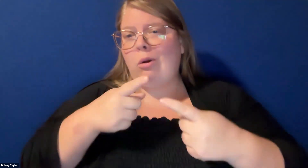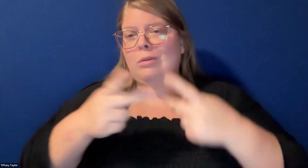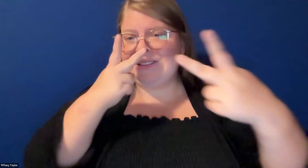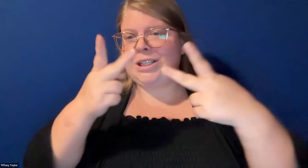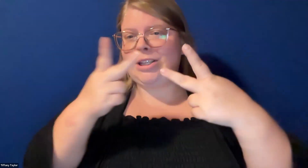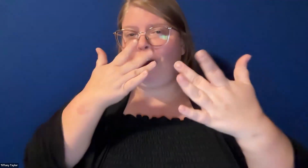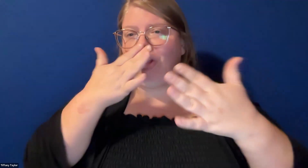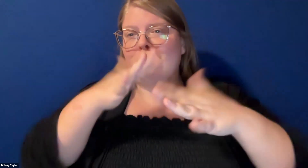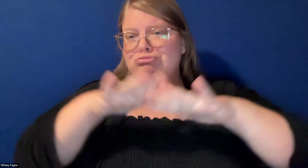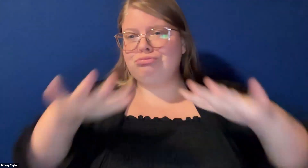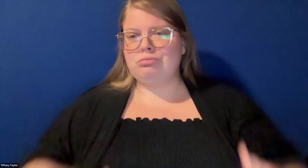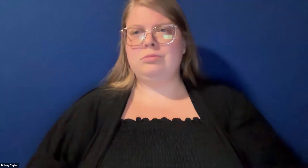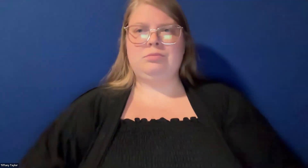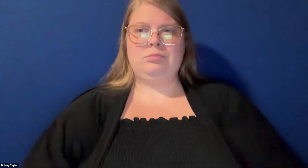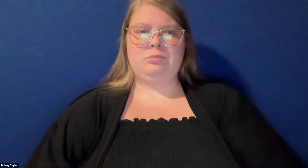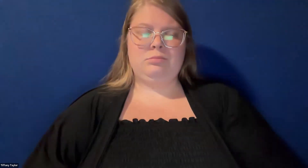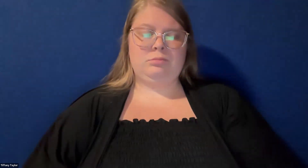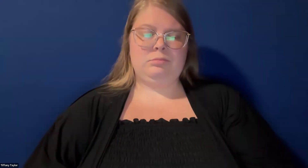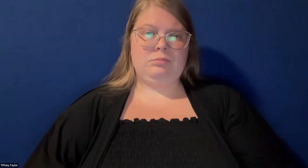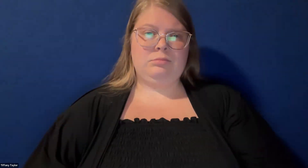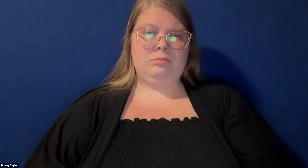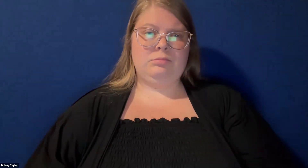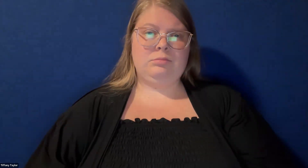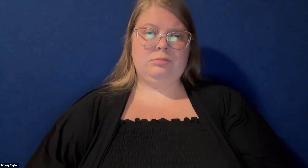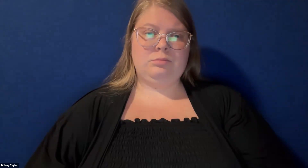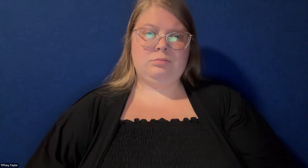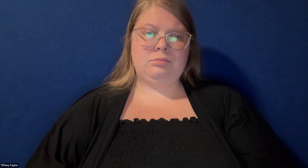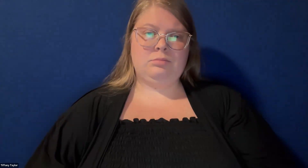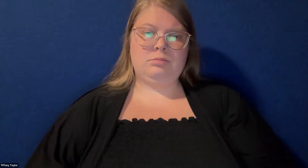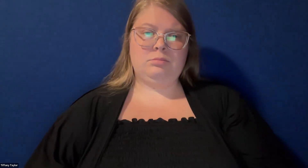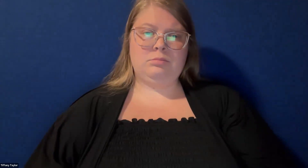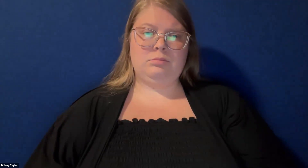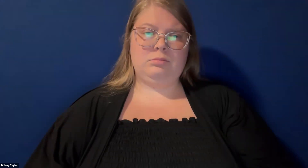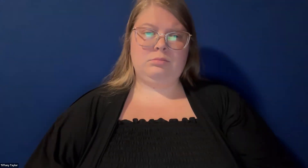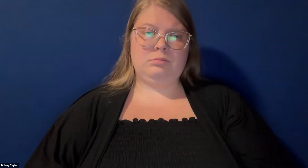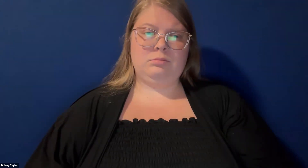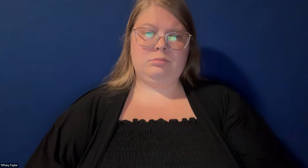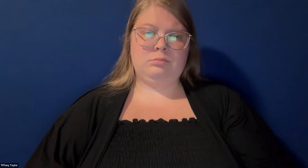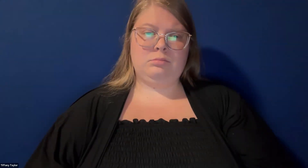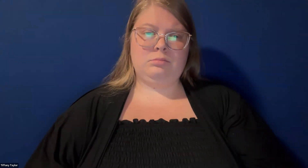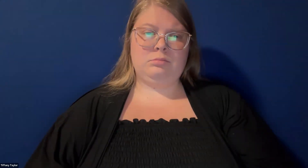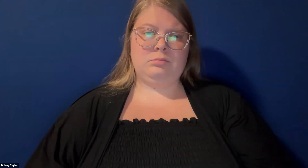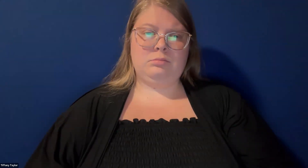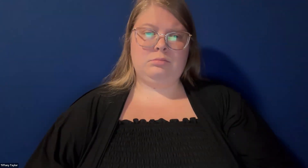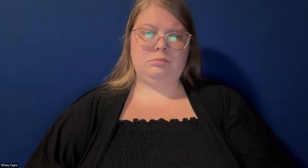issue. And there are some other tools to check the color contrast issue, which is this one.